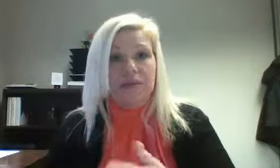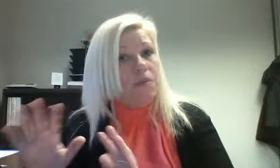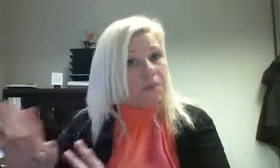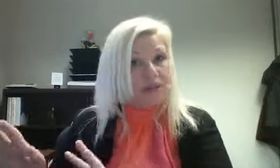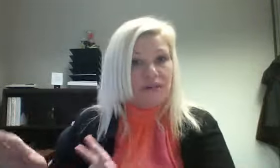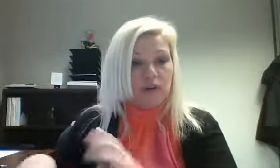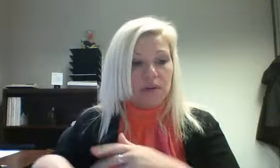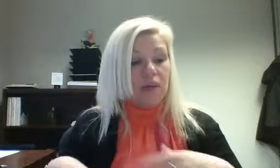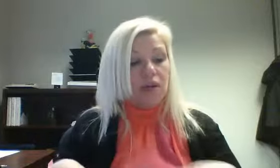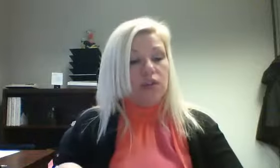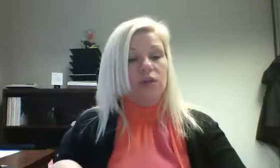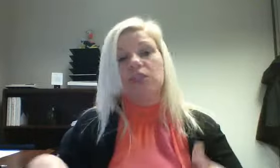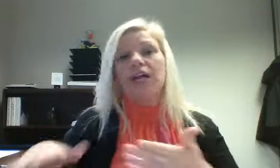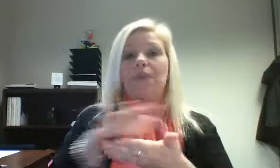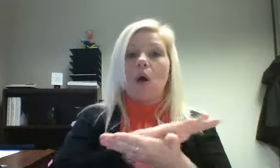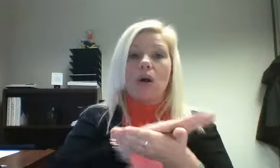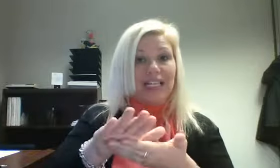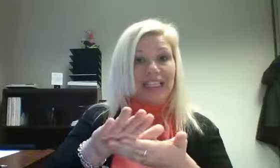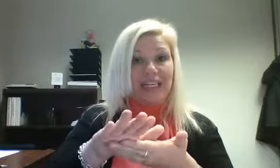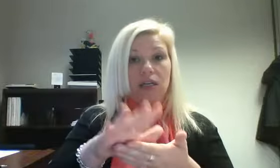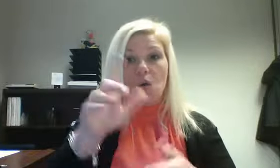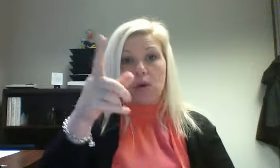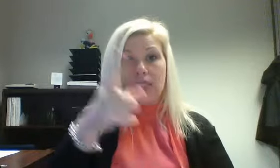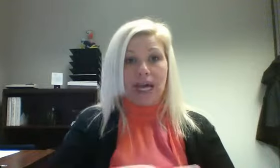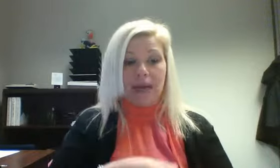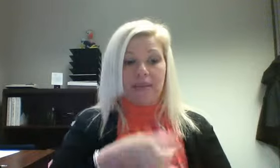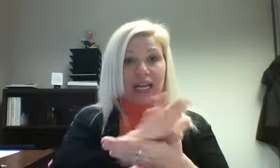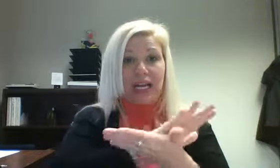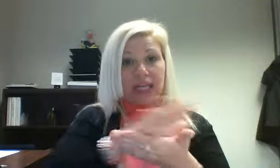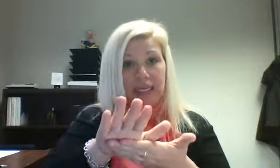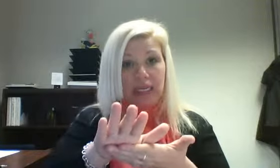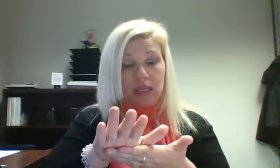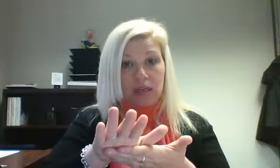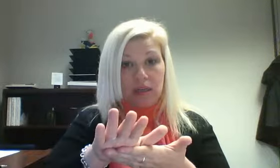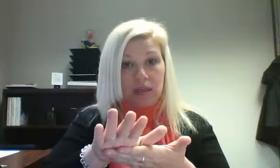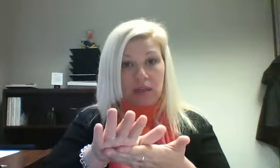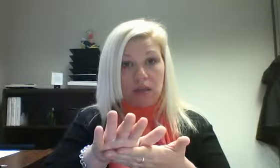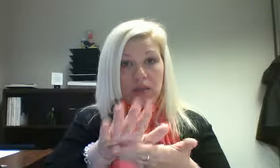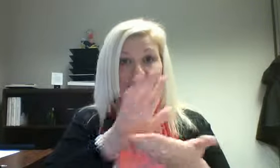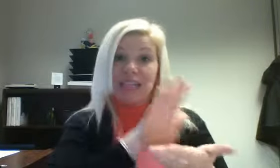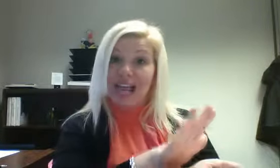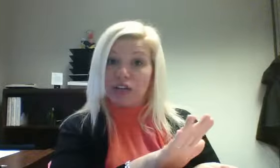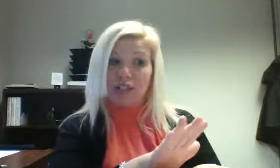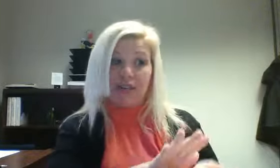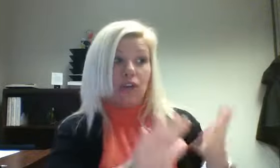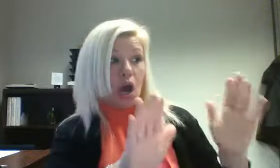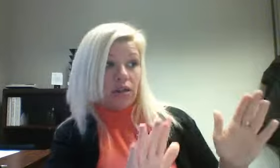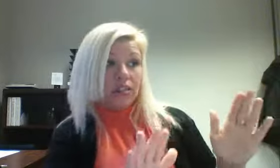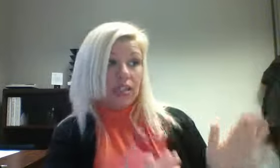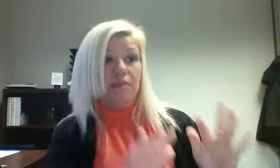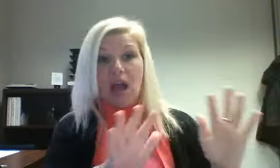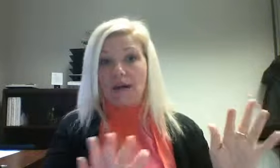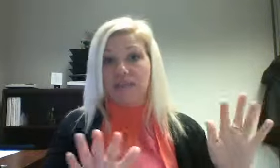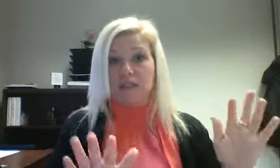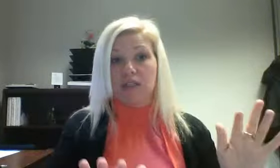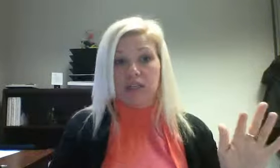That would be the verb. So I'm talking about clean, one time, clean. That's the adjective. The car is clean, my office is